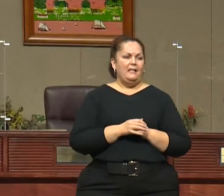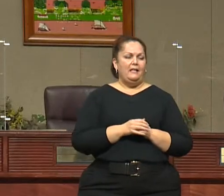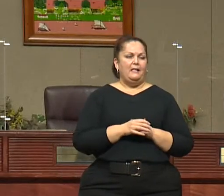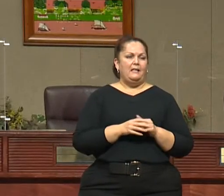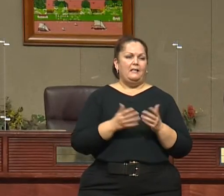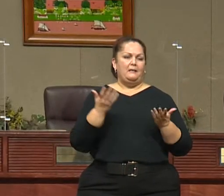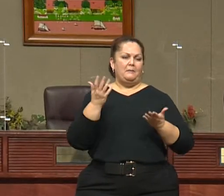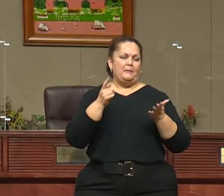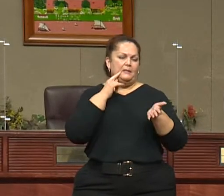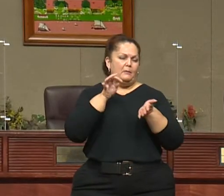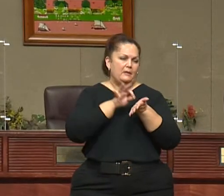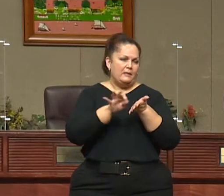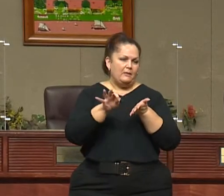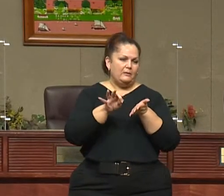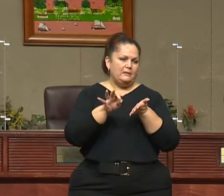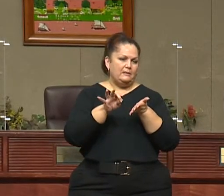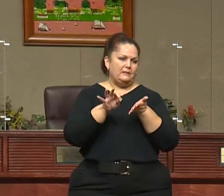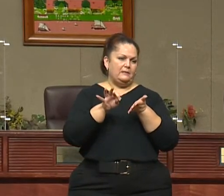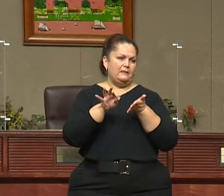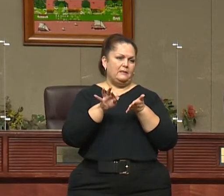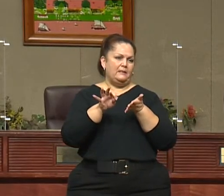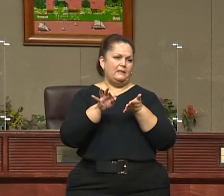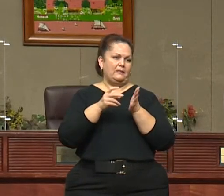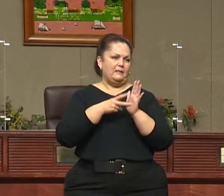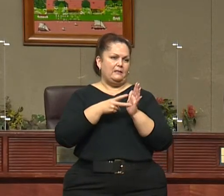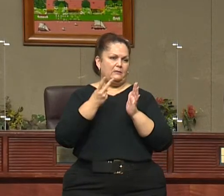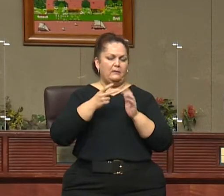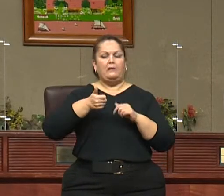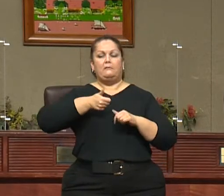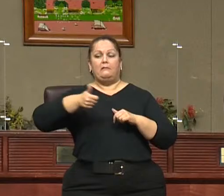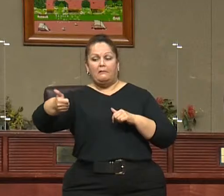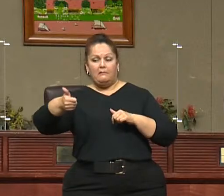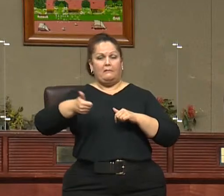probably counting double trips,